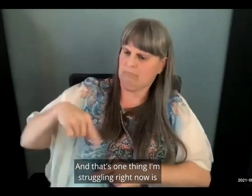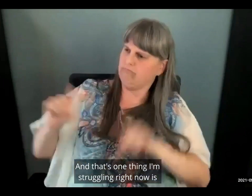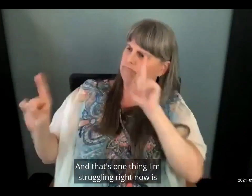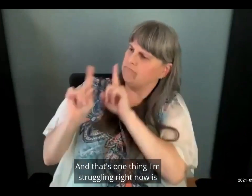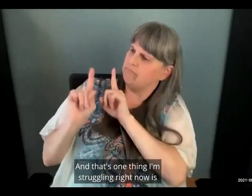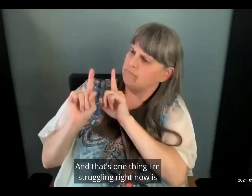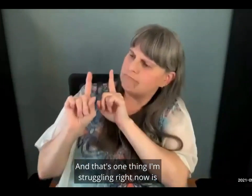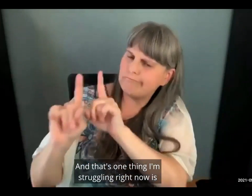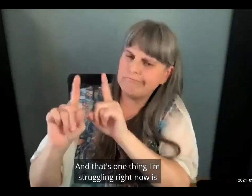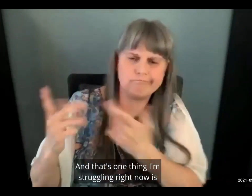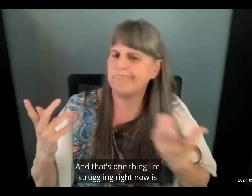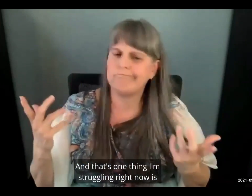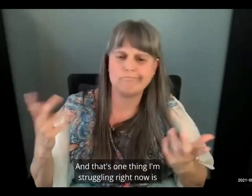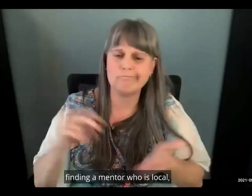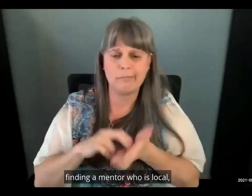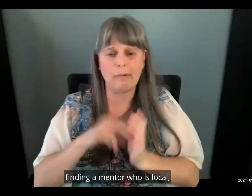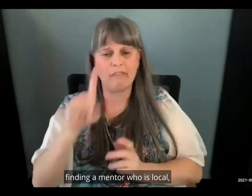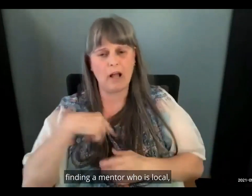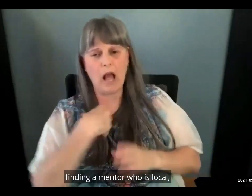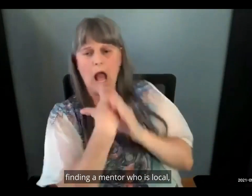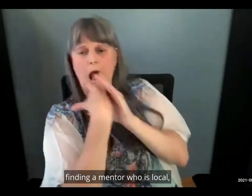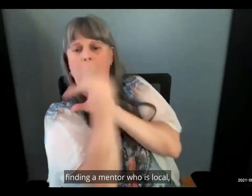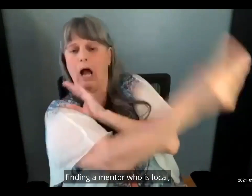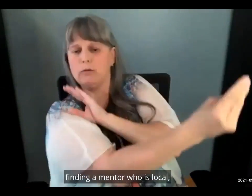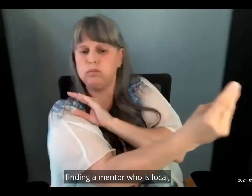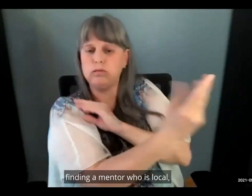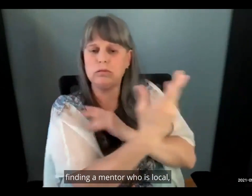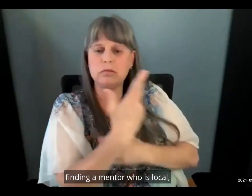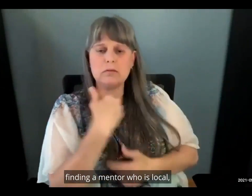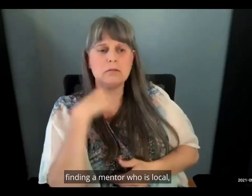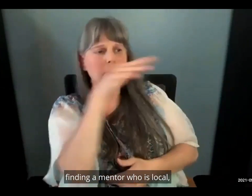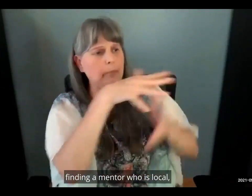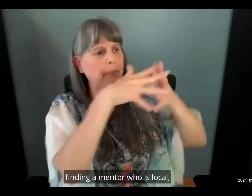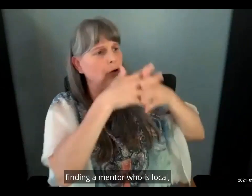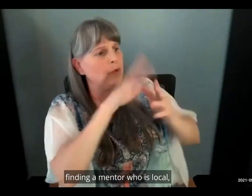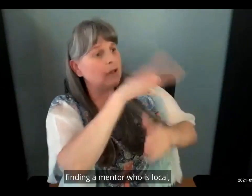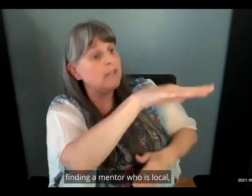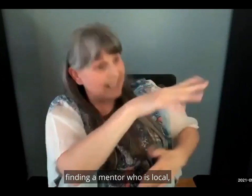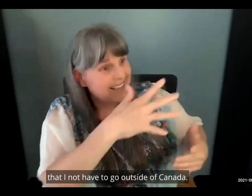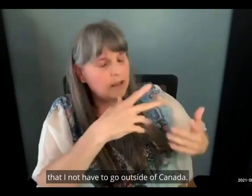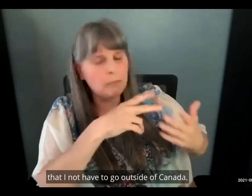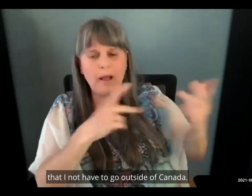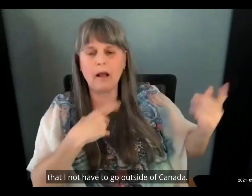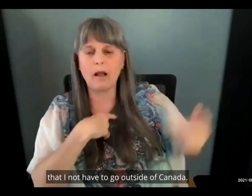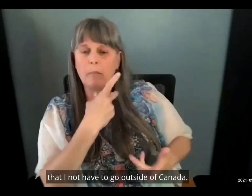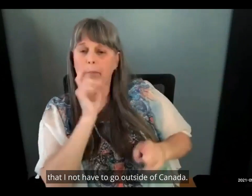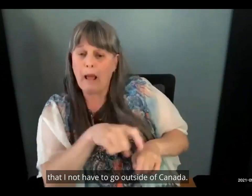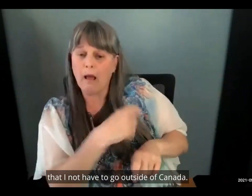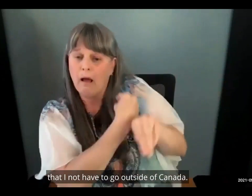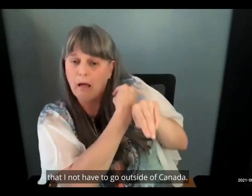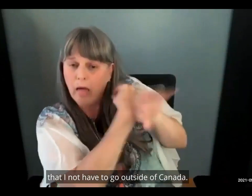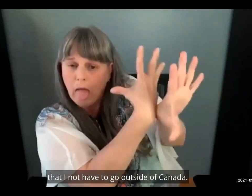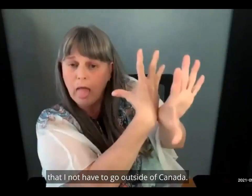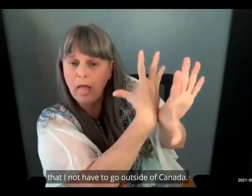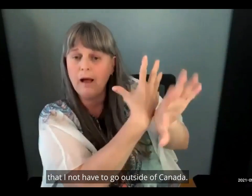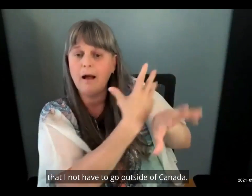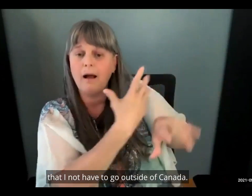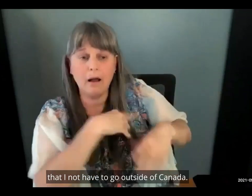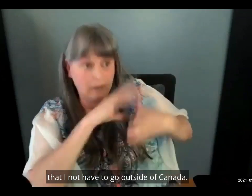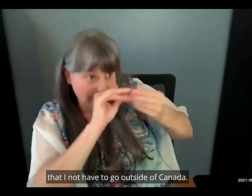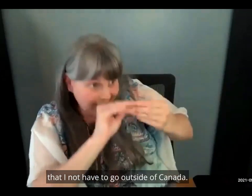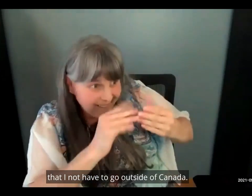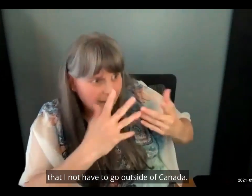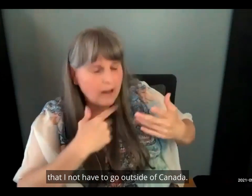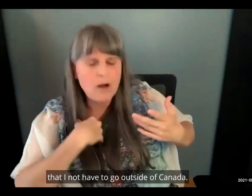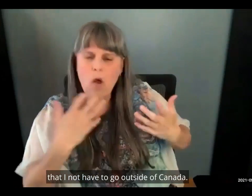that's one thing I'm struggling right now, is finding a mentor who is local that I can, you know, not have to go outside